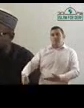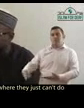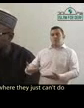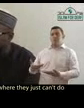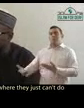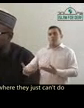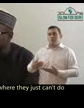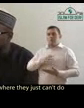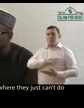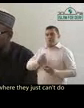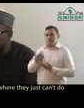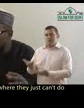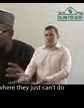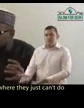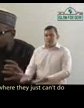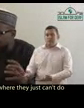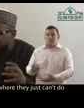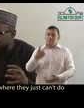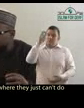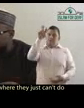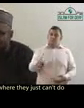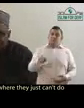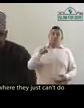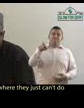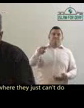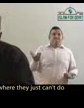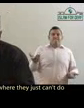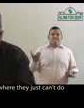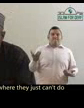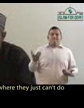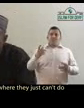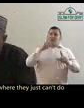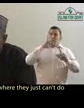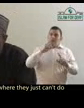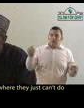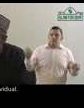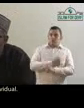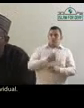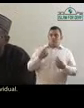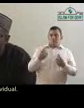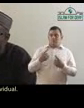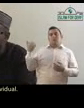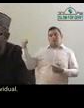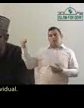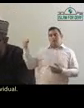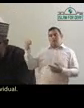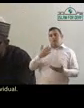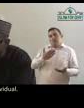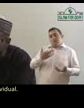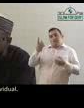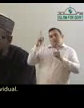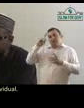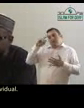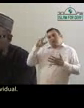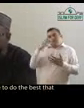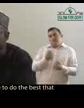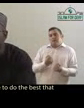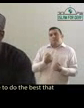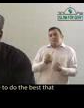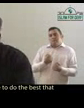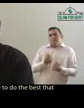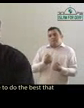mercy. The one who is in a position where they just can't do something, Allah has mercy on that